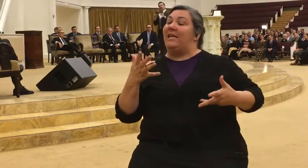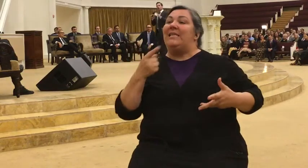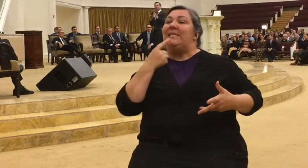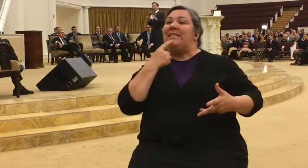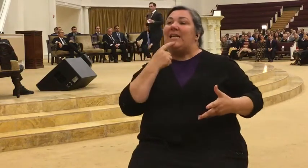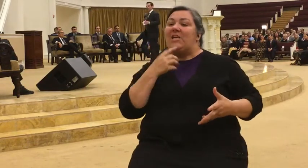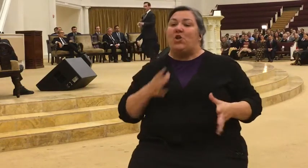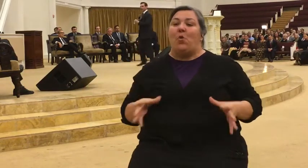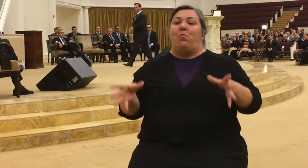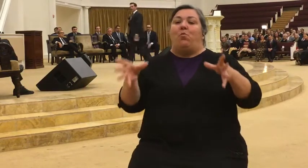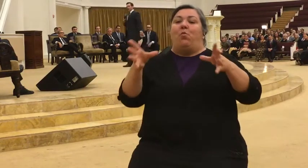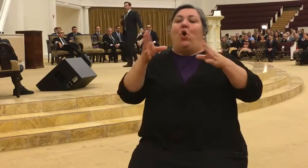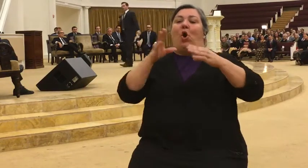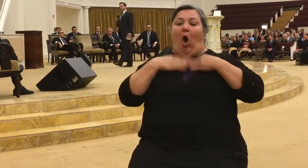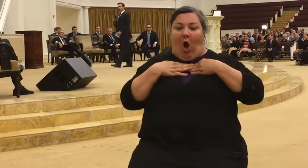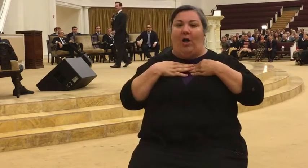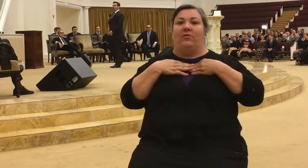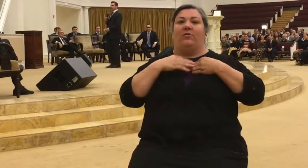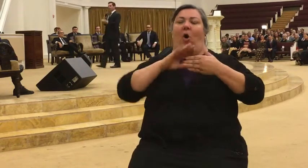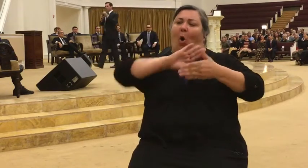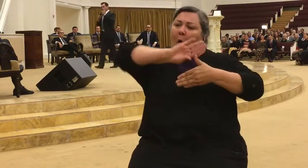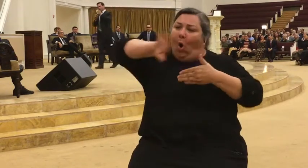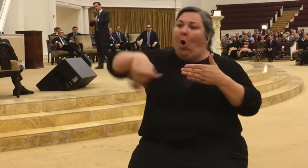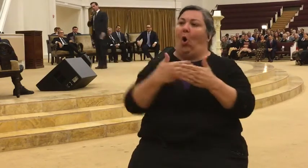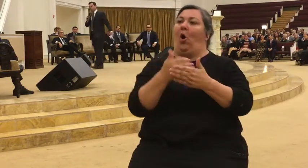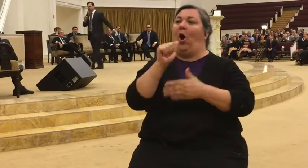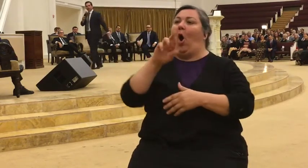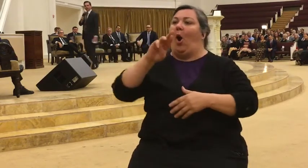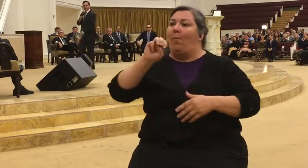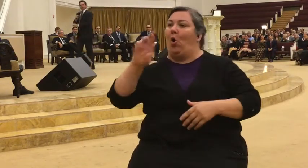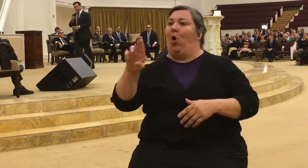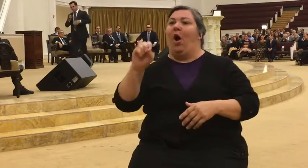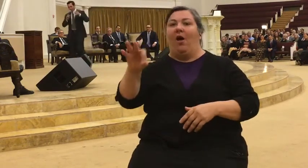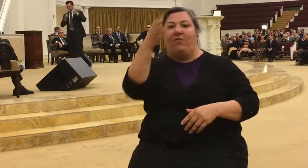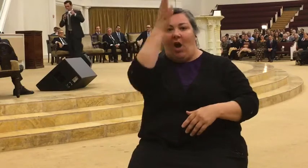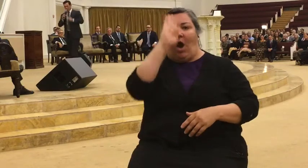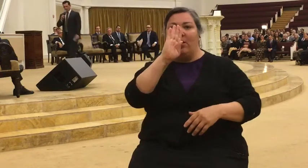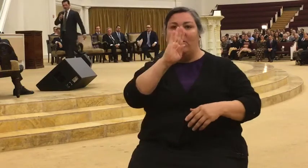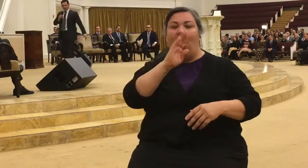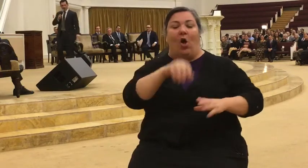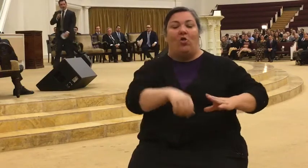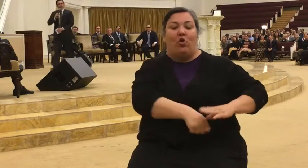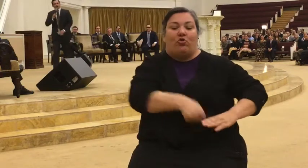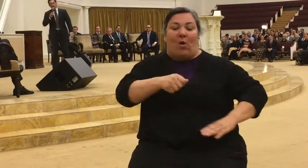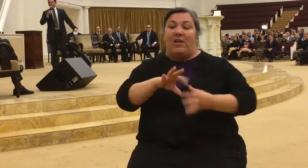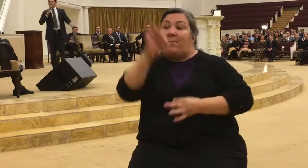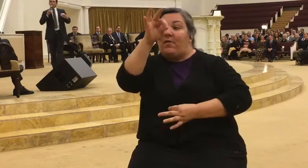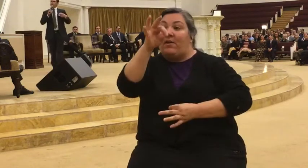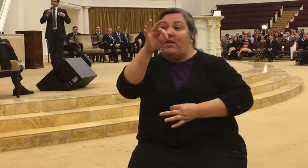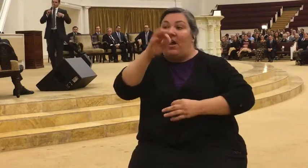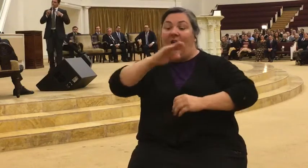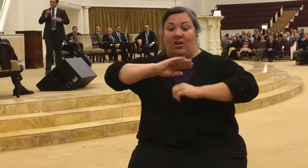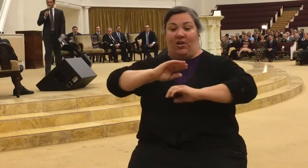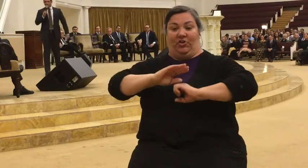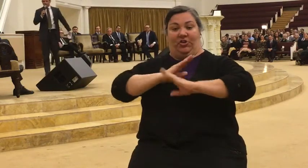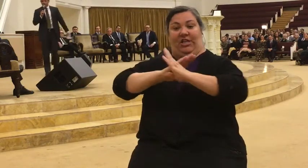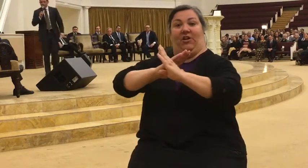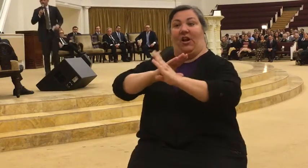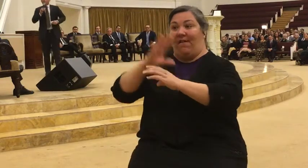the whole armor of God. He said, get you the sword of the Spirit. Get you the shield of faith. Put on the